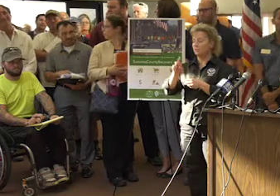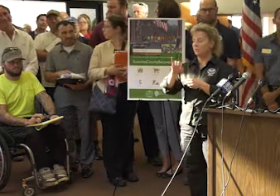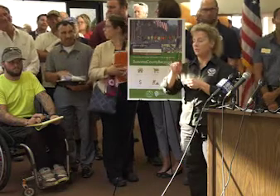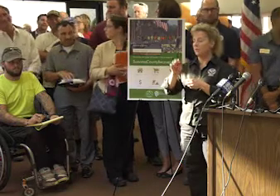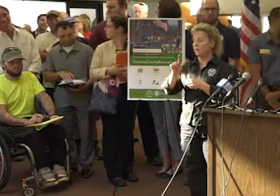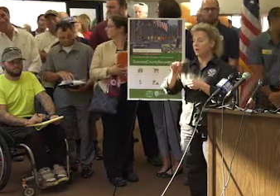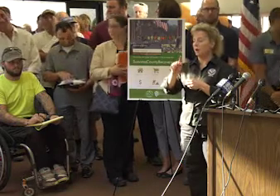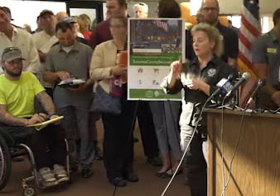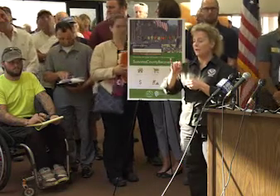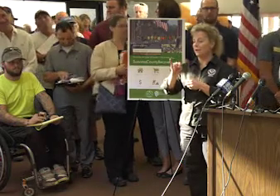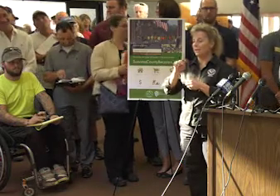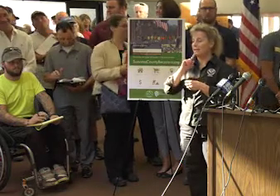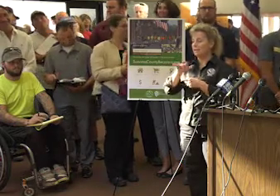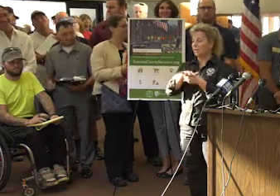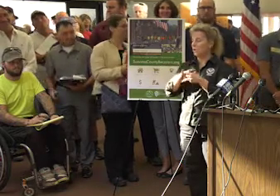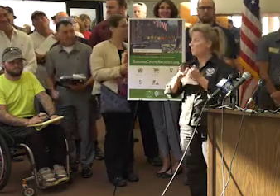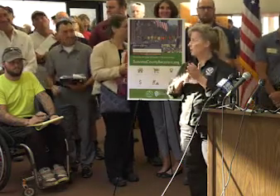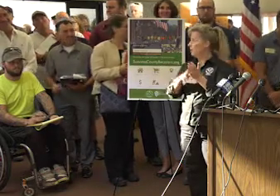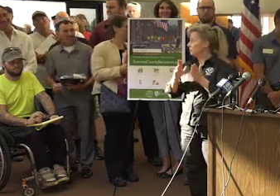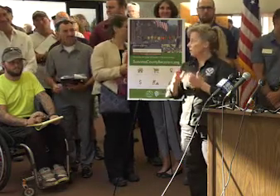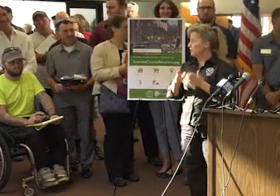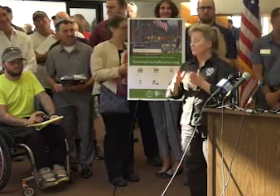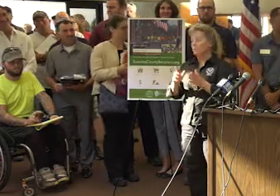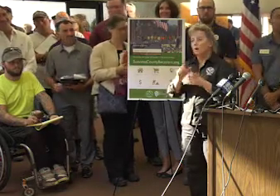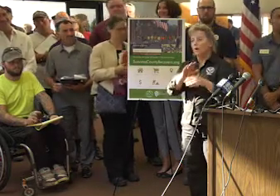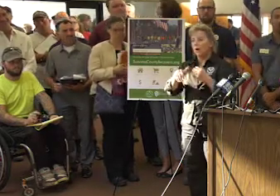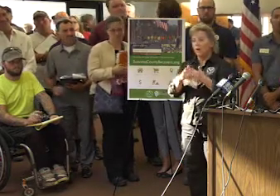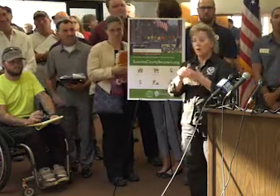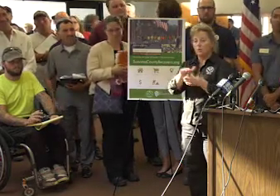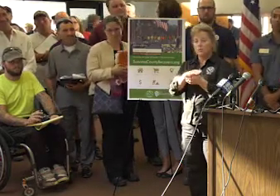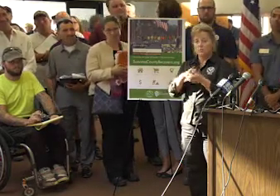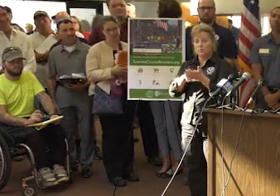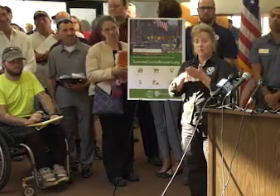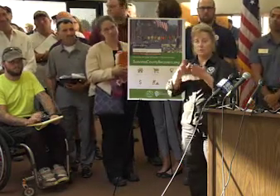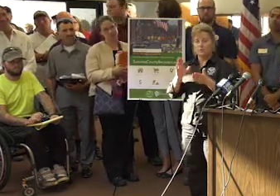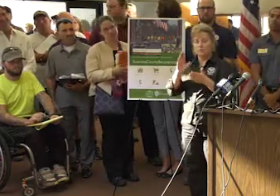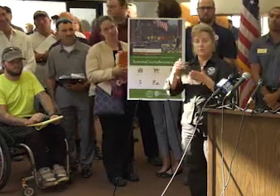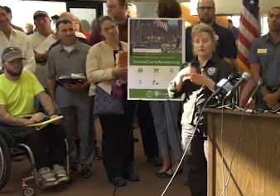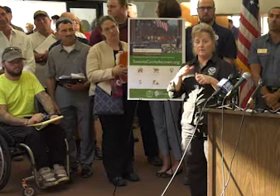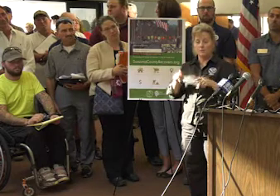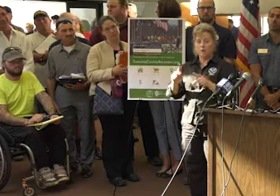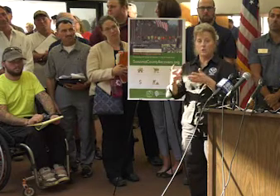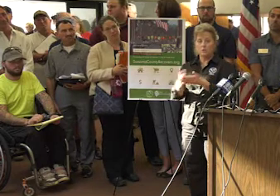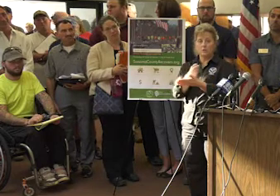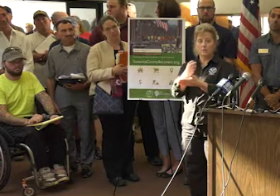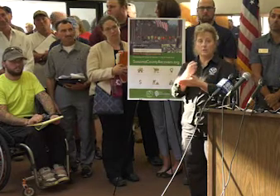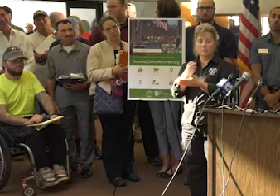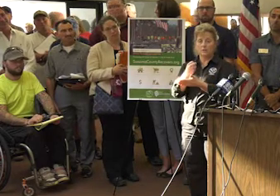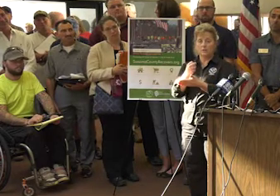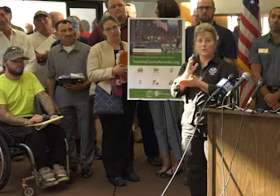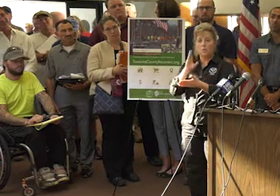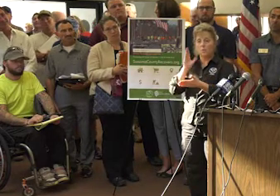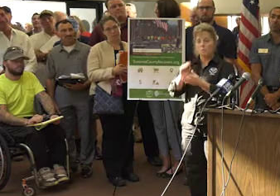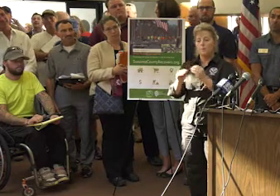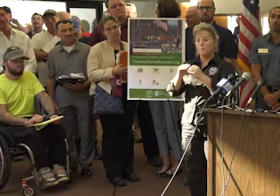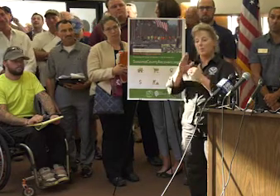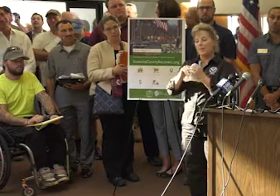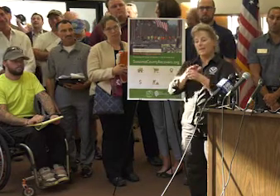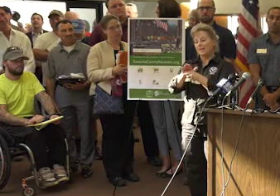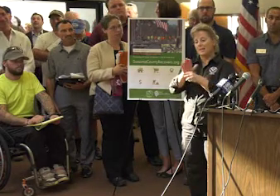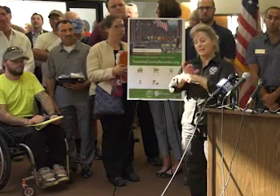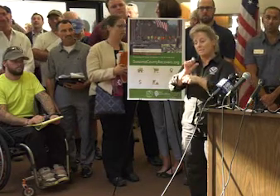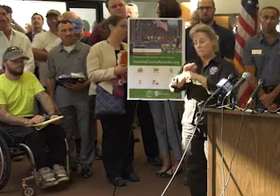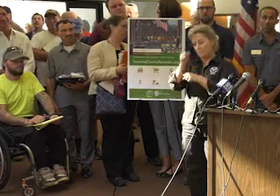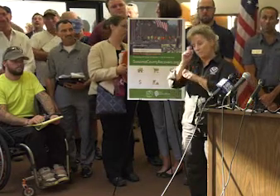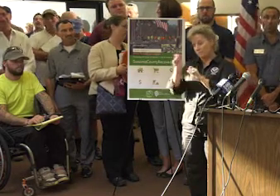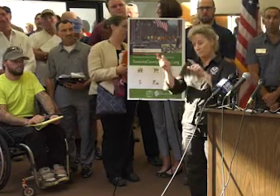Gelati, who I assume is a local contractor, all local contractors will have opportunities. There's going to be more than enough work to go